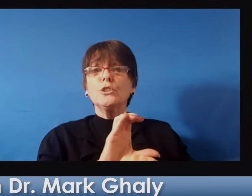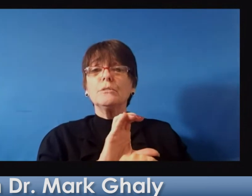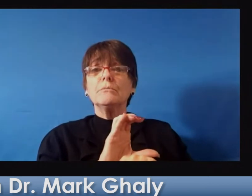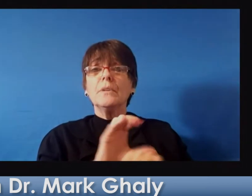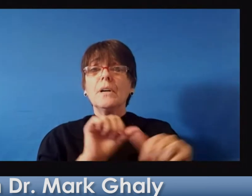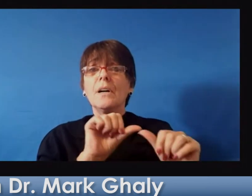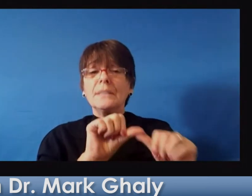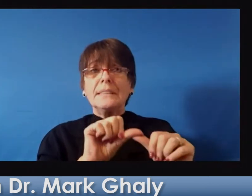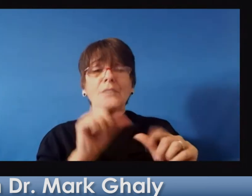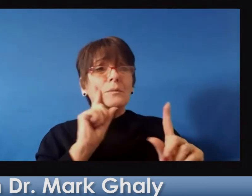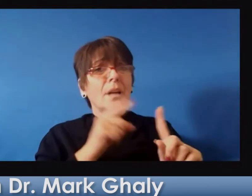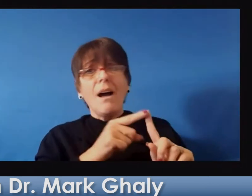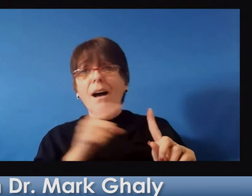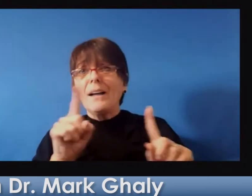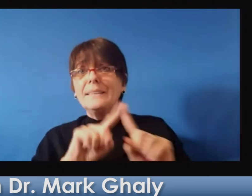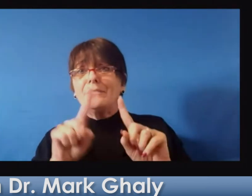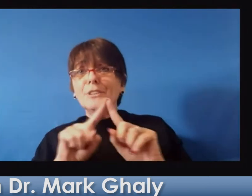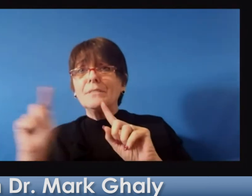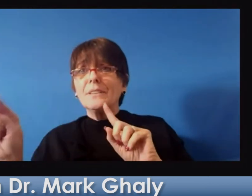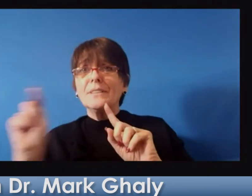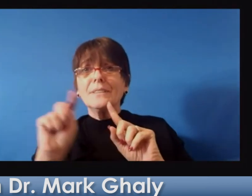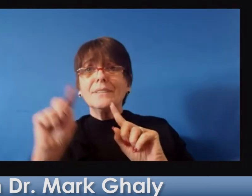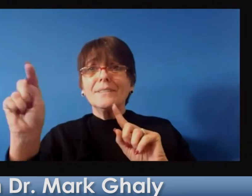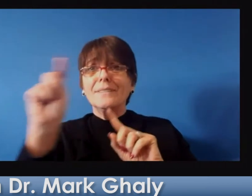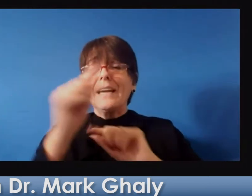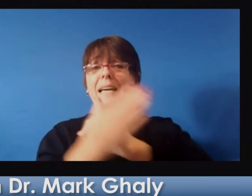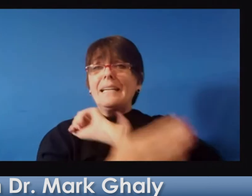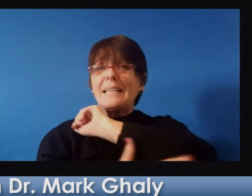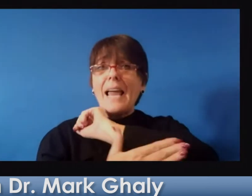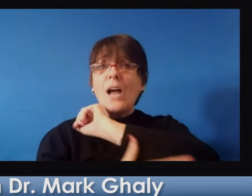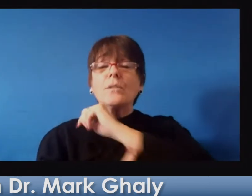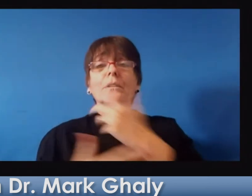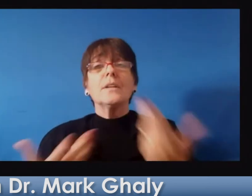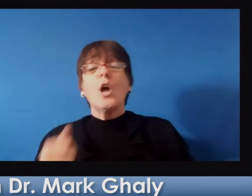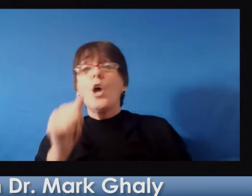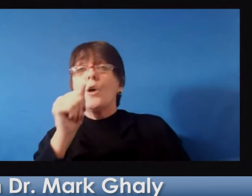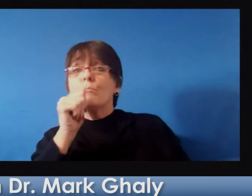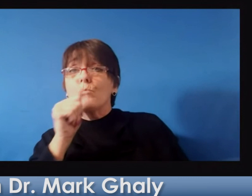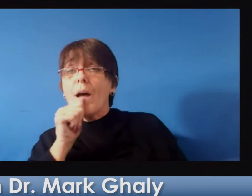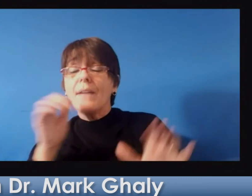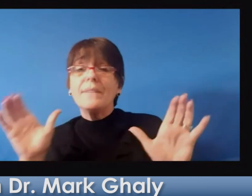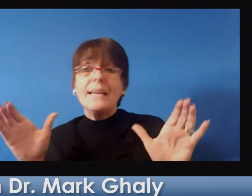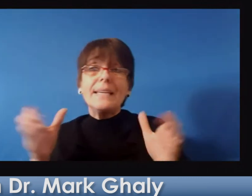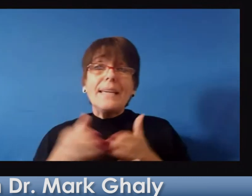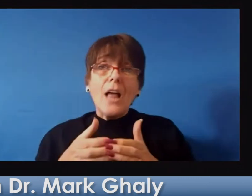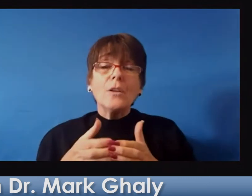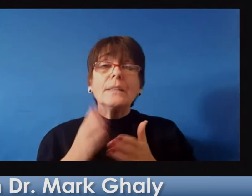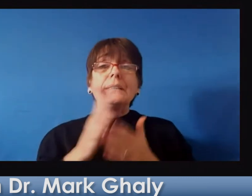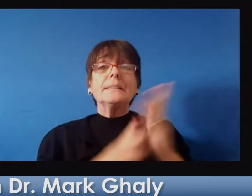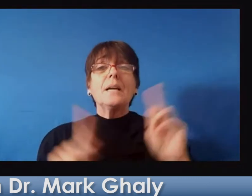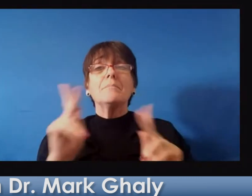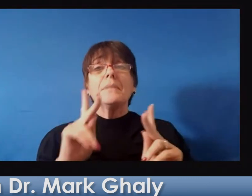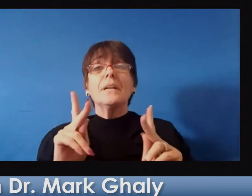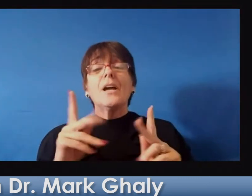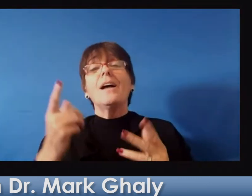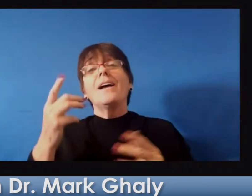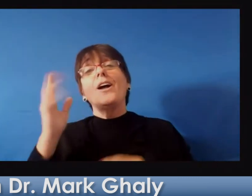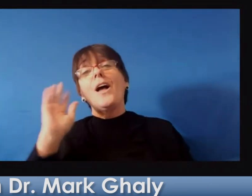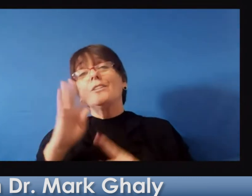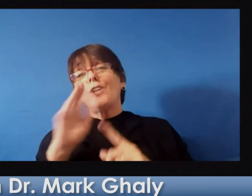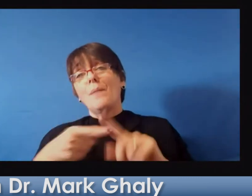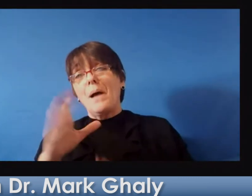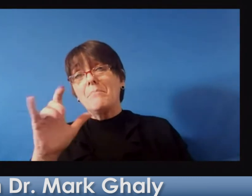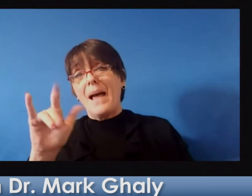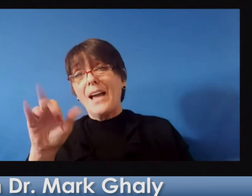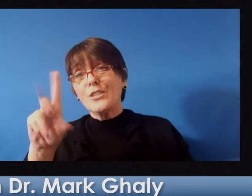hear across all of the counties concern around private gatherings. Some people call them backyard barbecues. Some people call